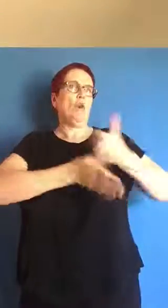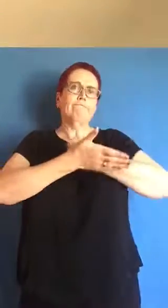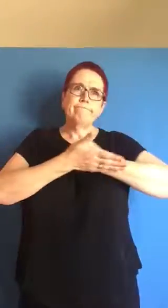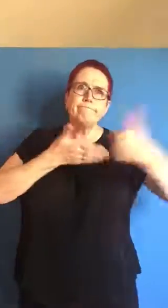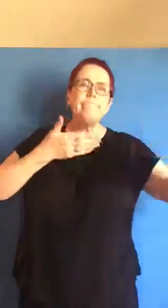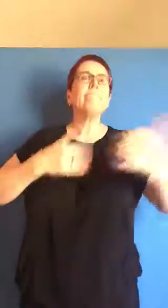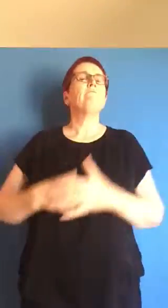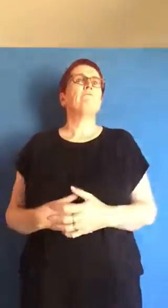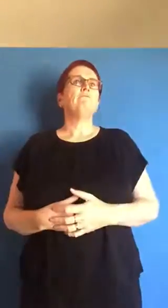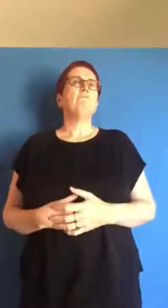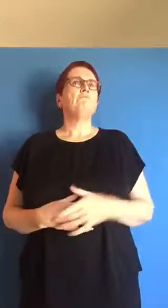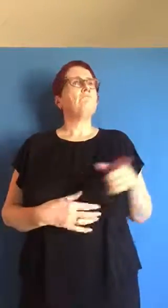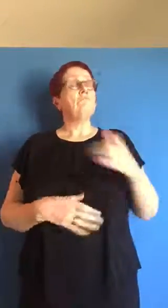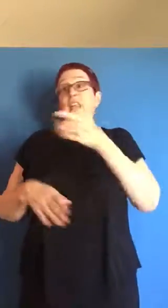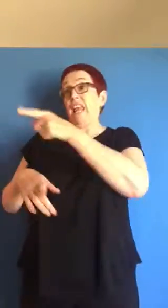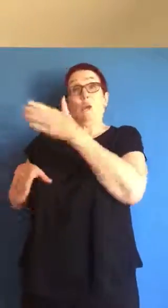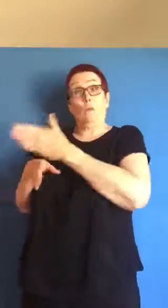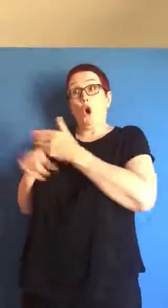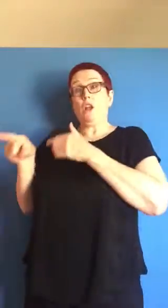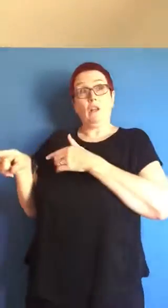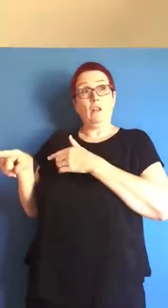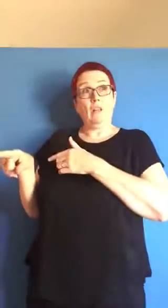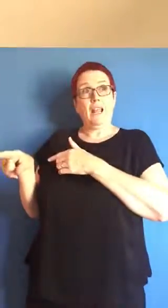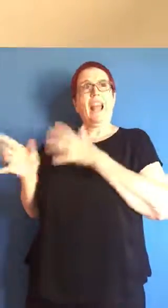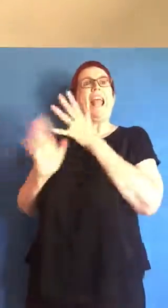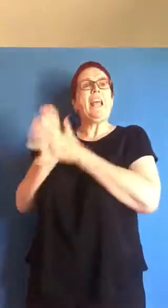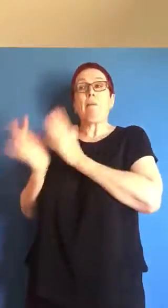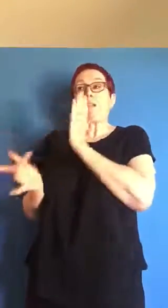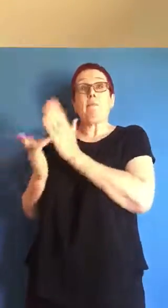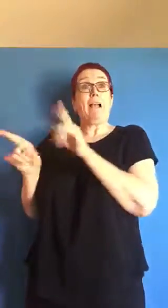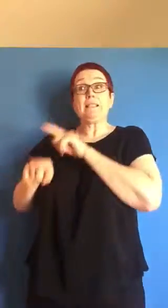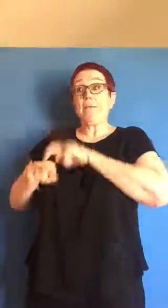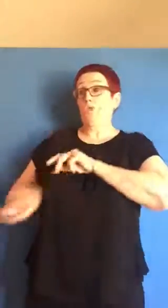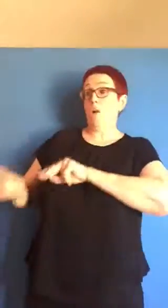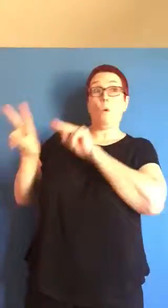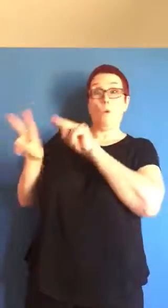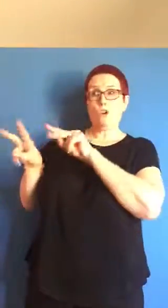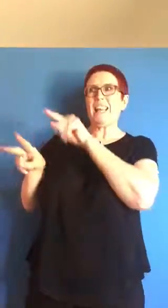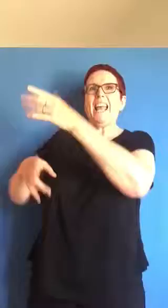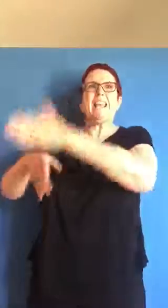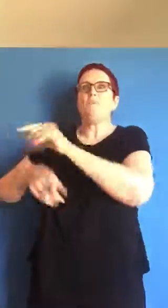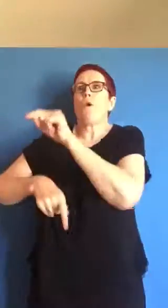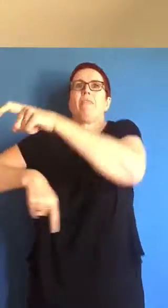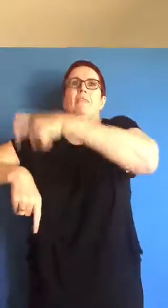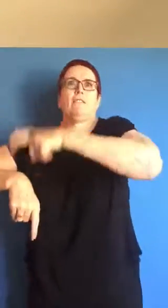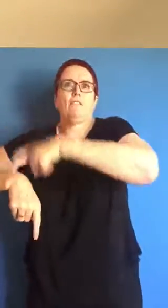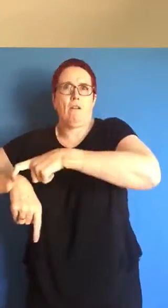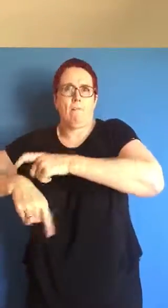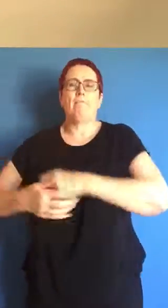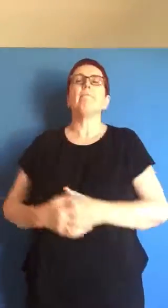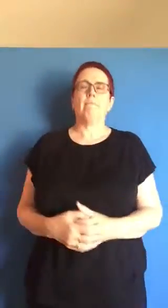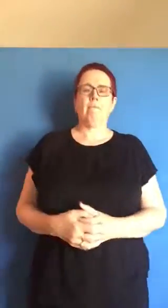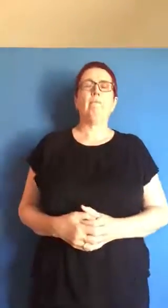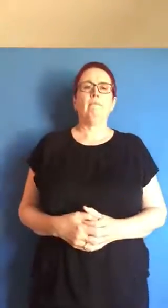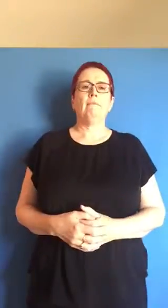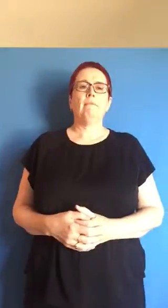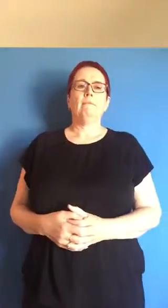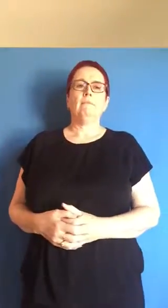job. He workin' means that he happens to be working at the moment that you and I are speaking. Now, this is a